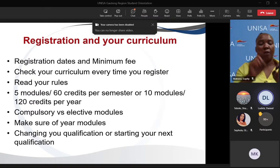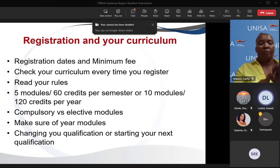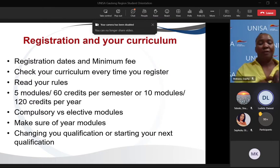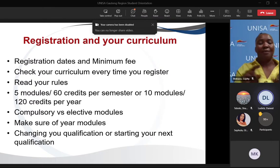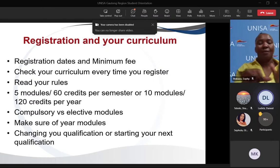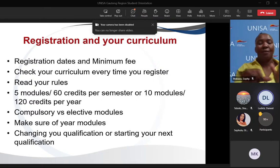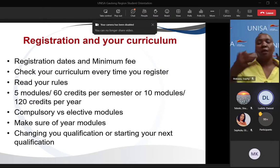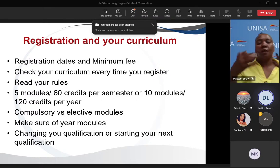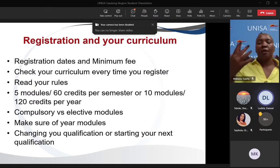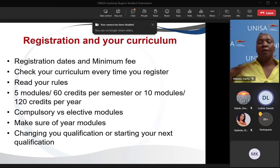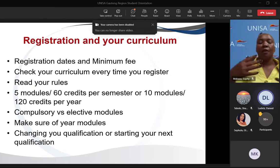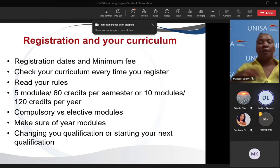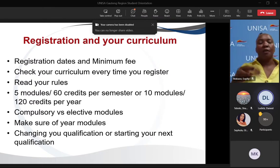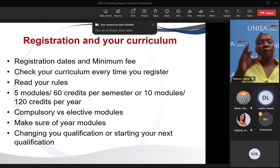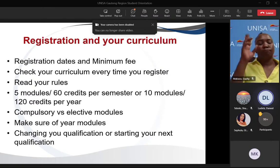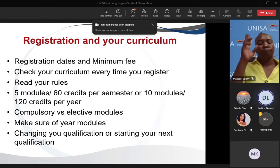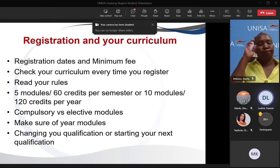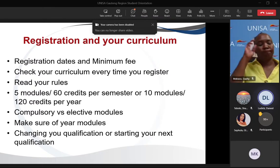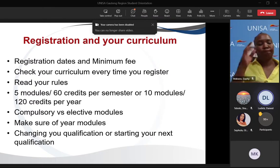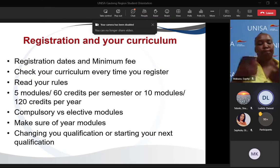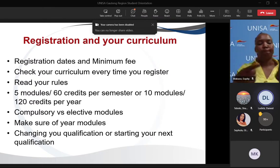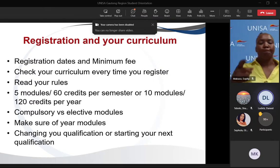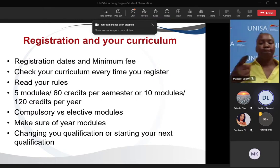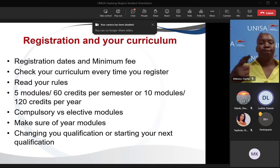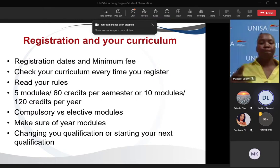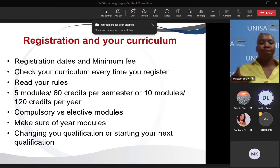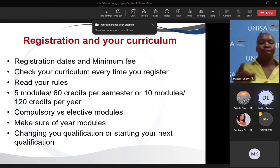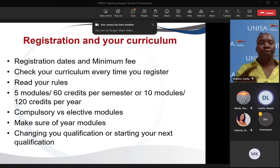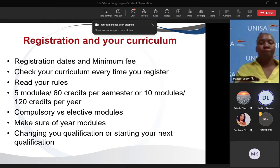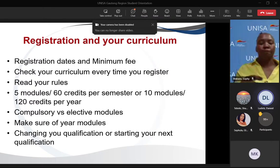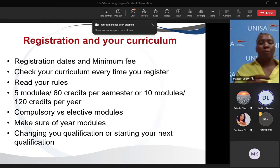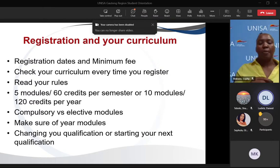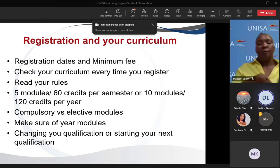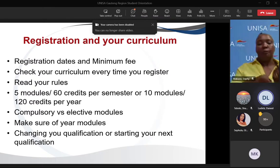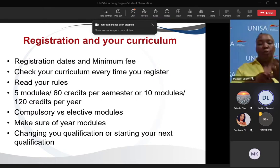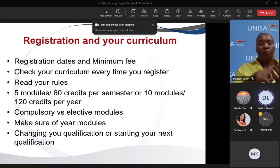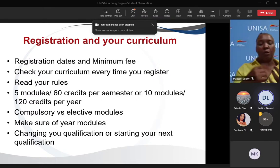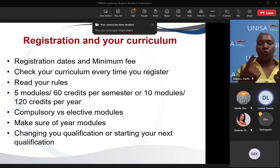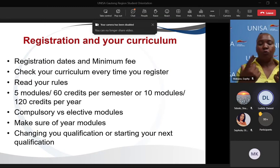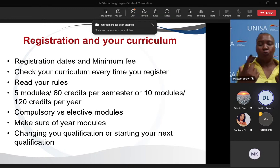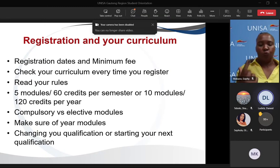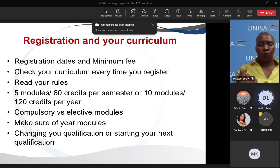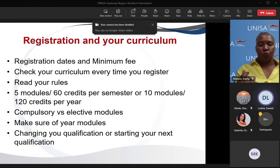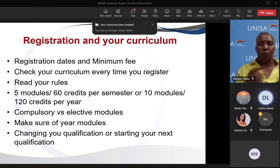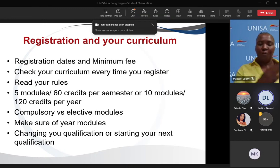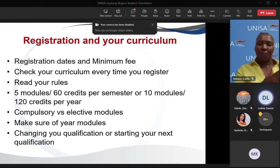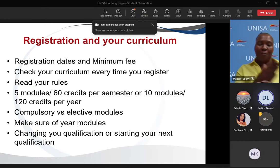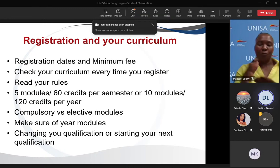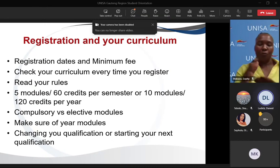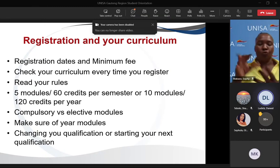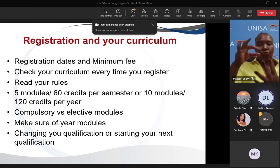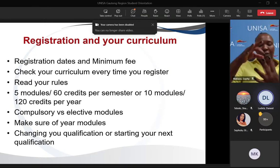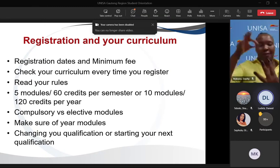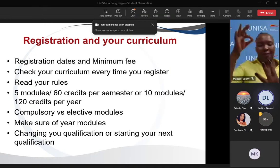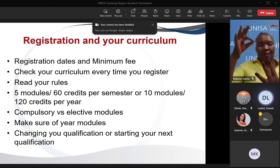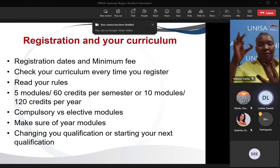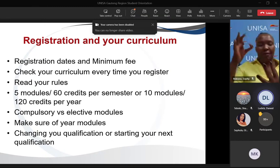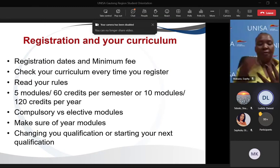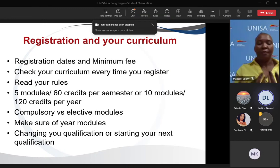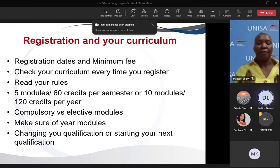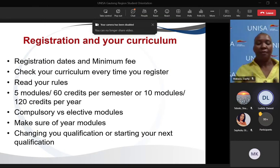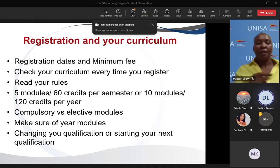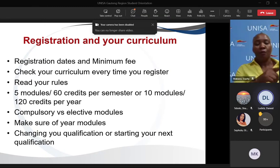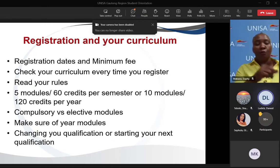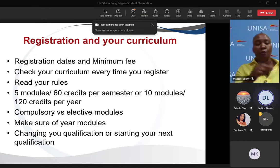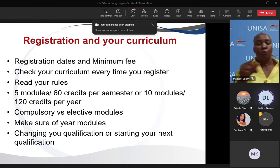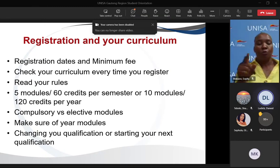is important to realize the difference between compulsory modules those that you must take and elective modules dots